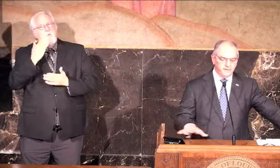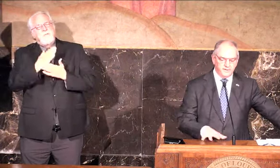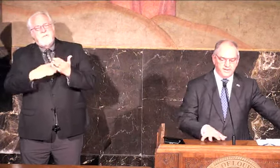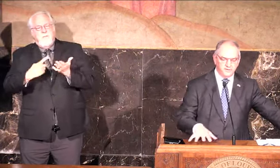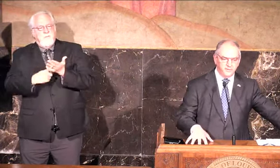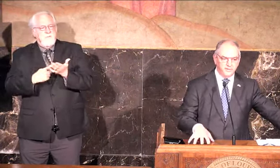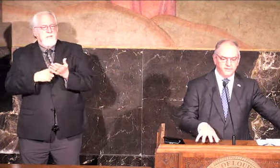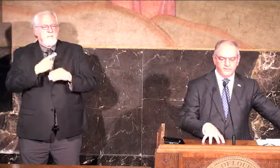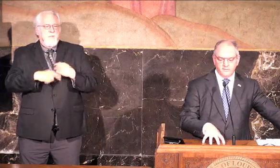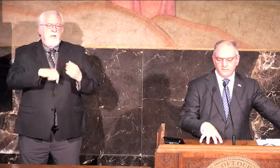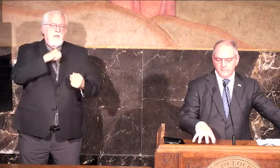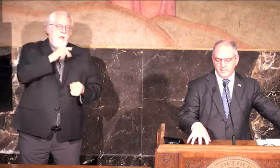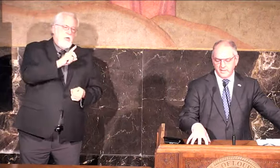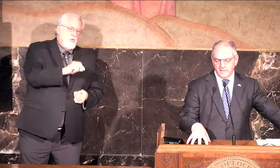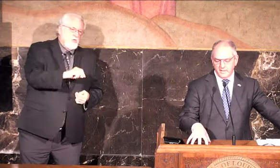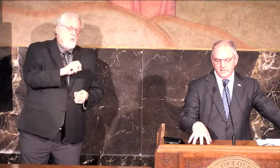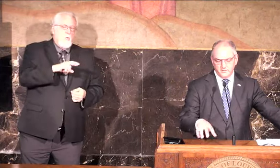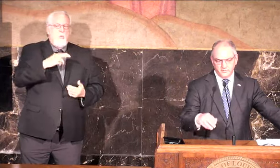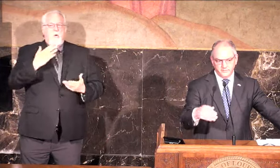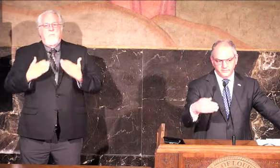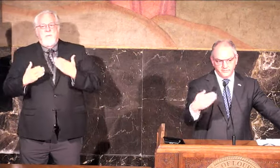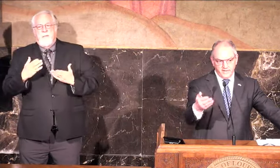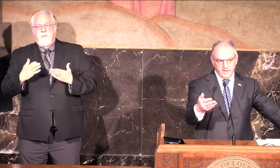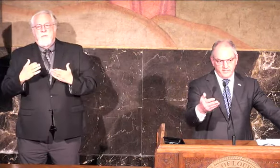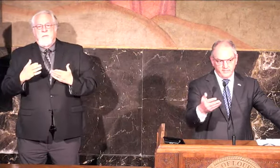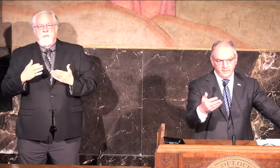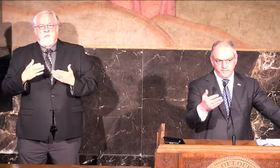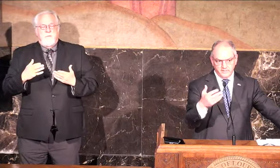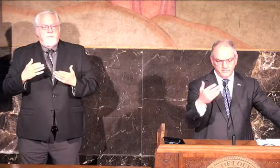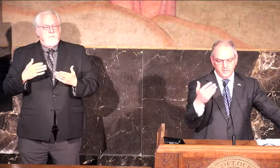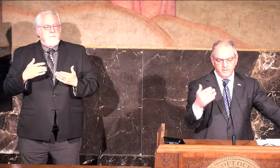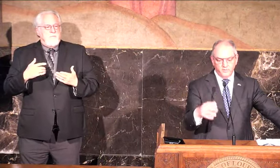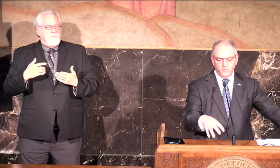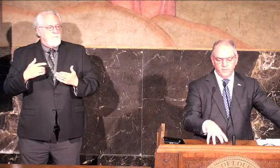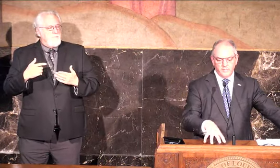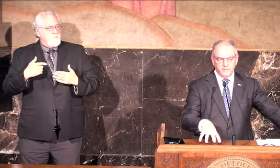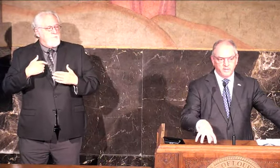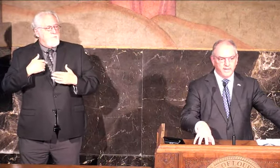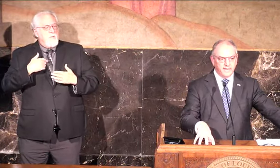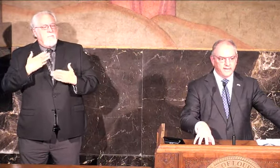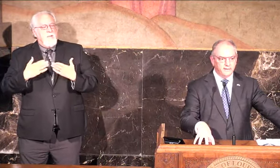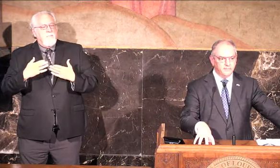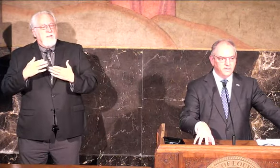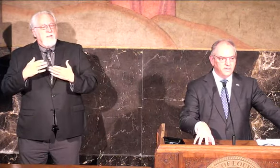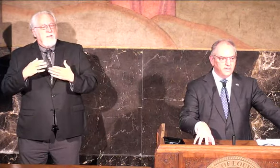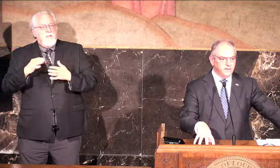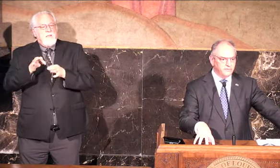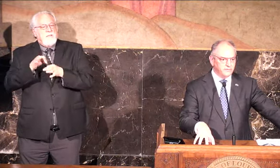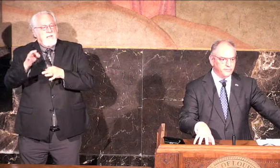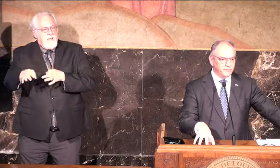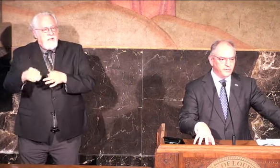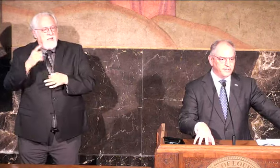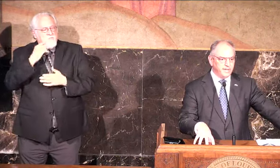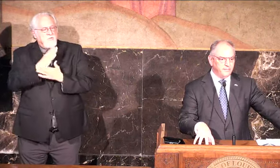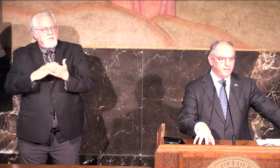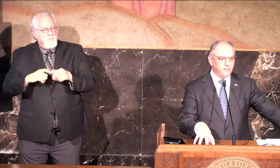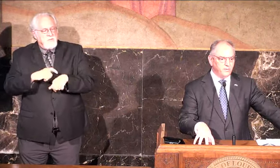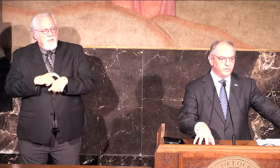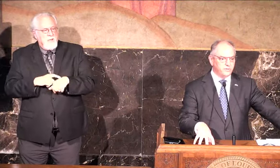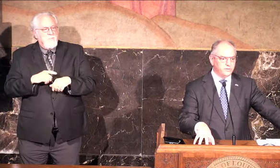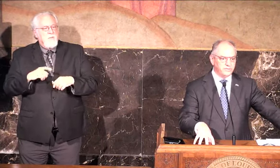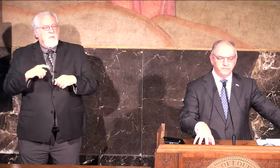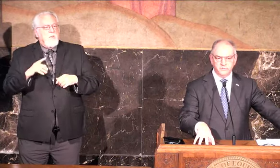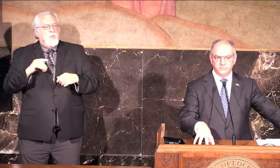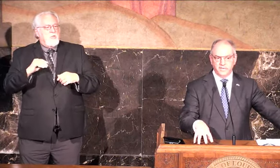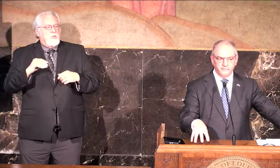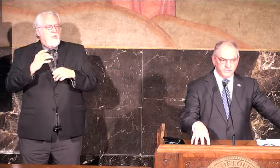about either not doing it or maybe in terms of not allowing the pay raise or maybe delaying them for some period of time in order